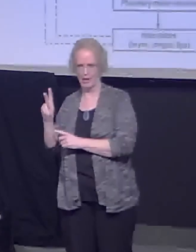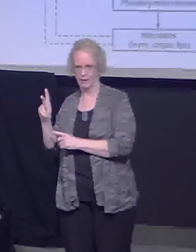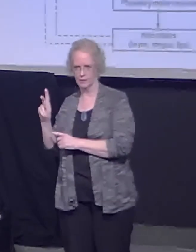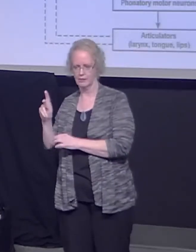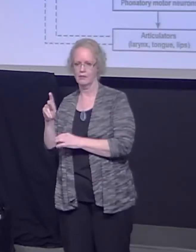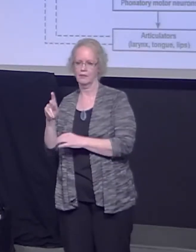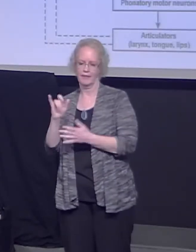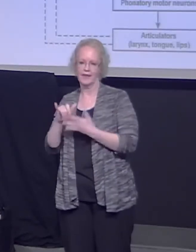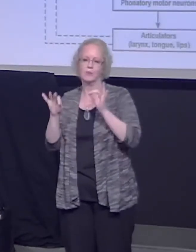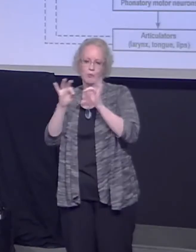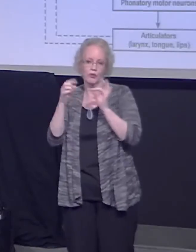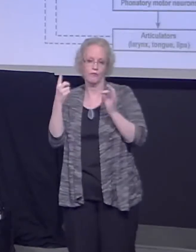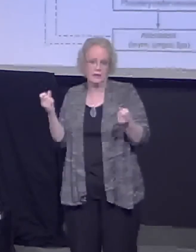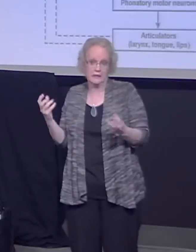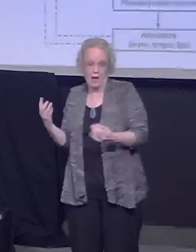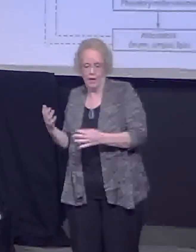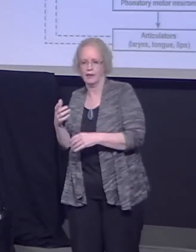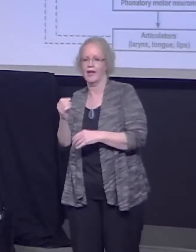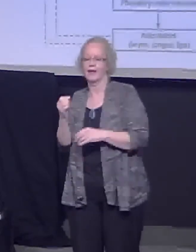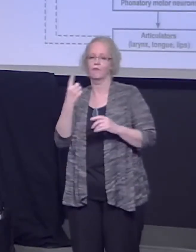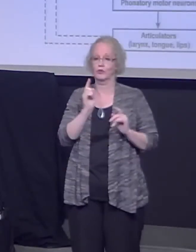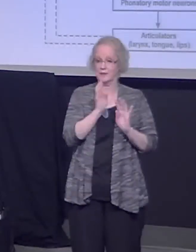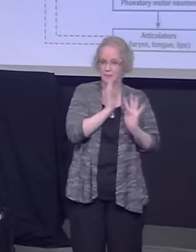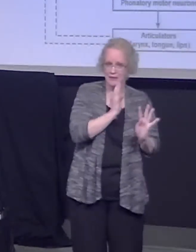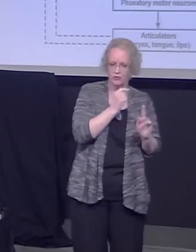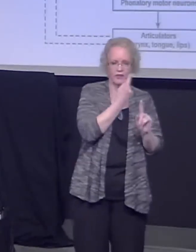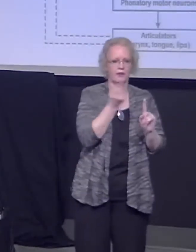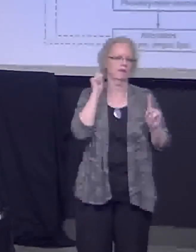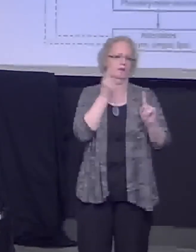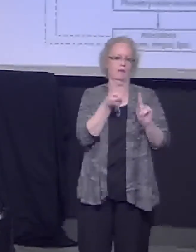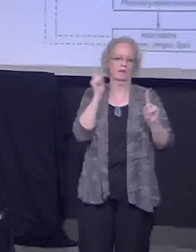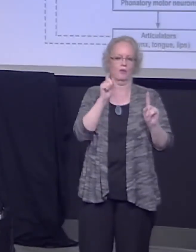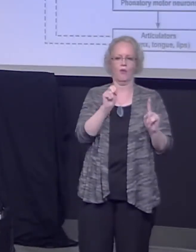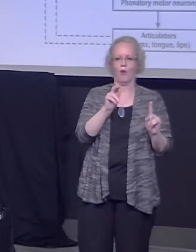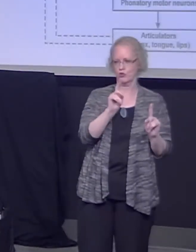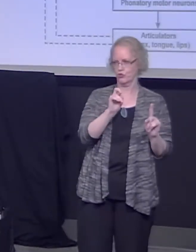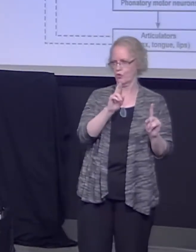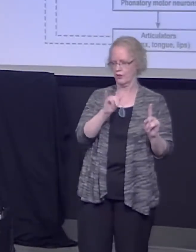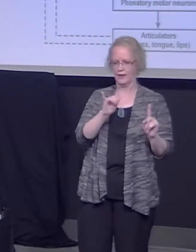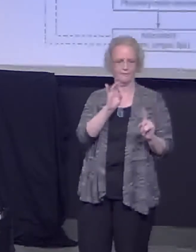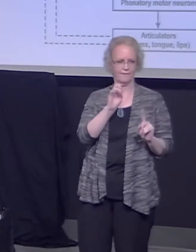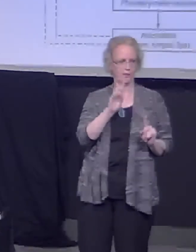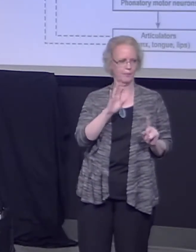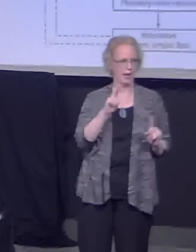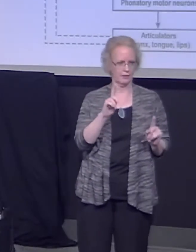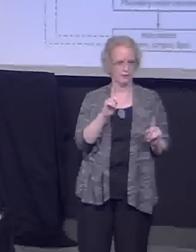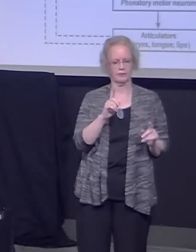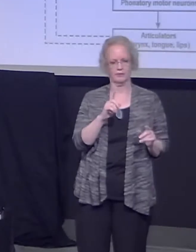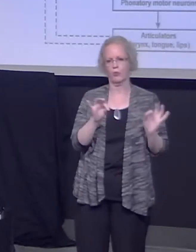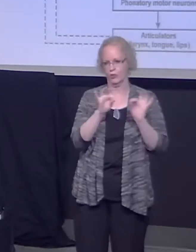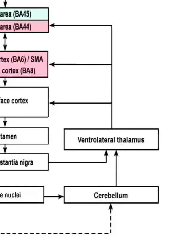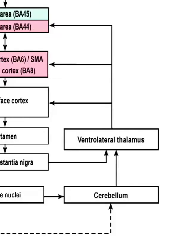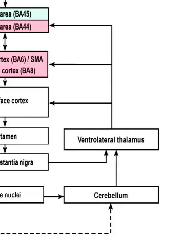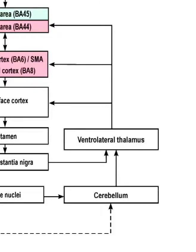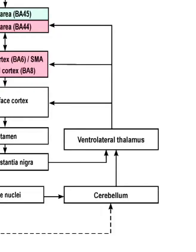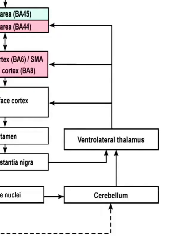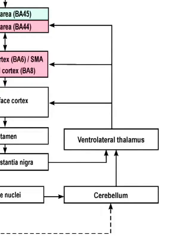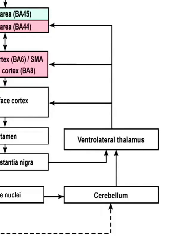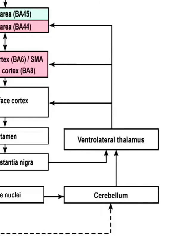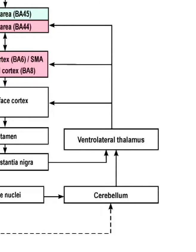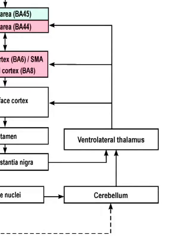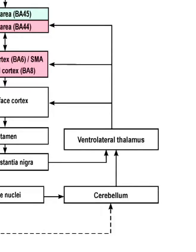the auditory feedback is important, as we know. And this is all, then fed back. And